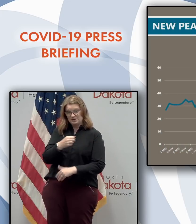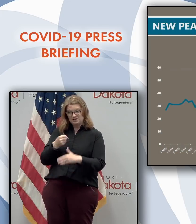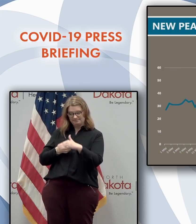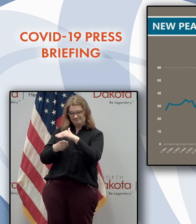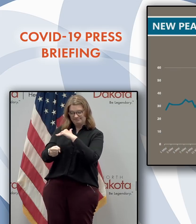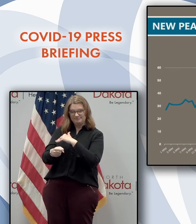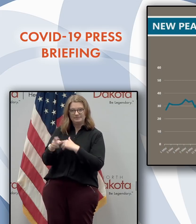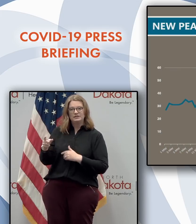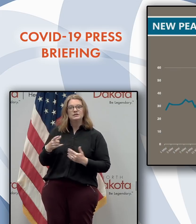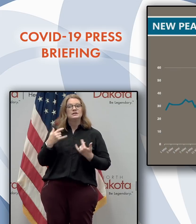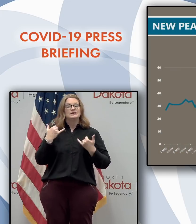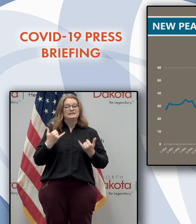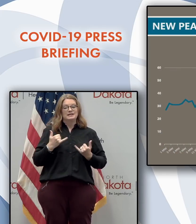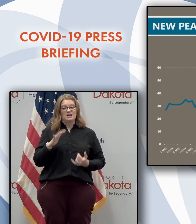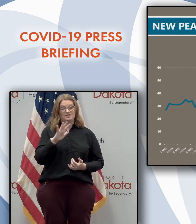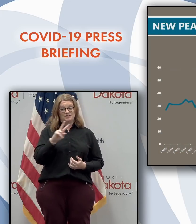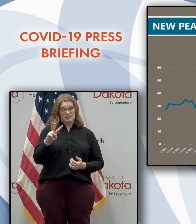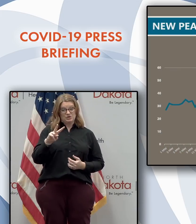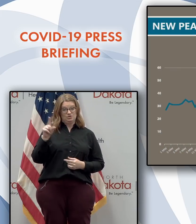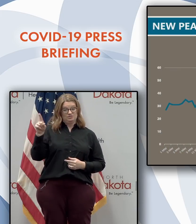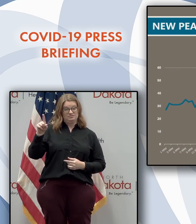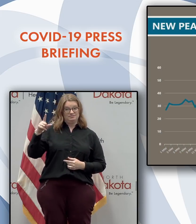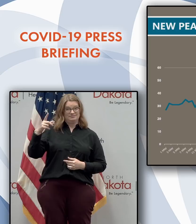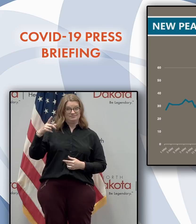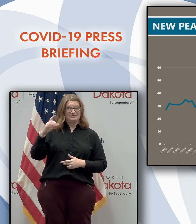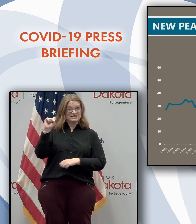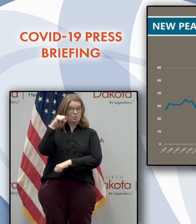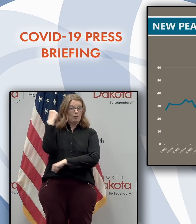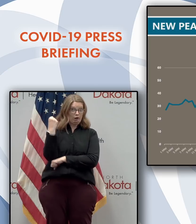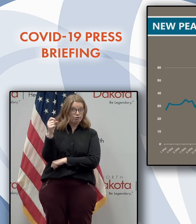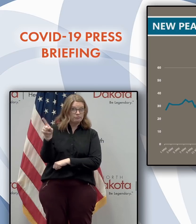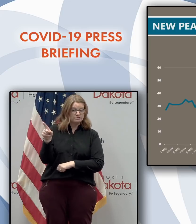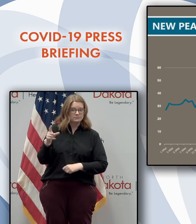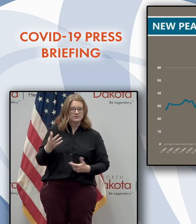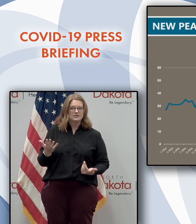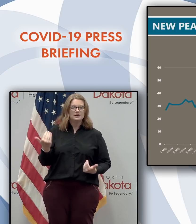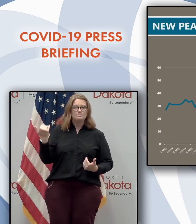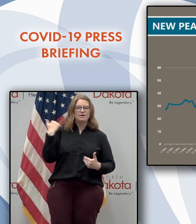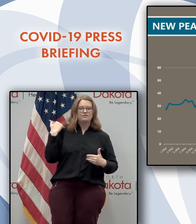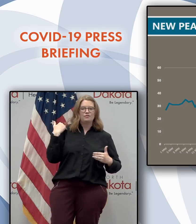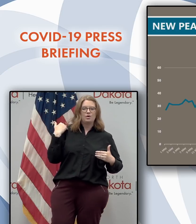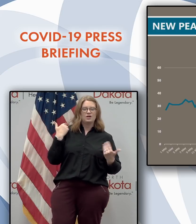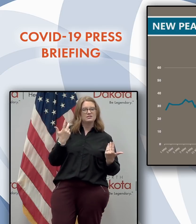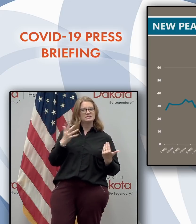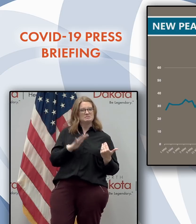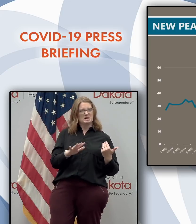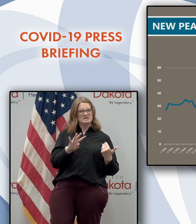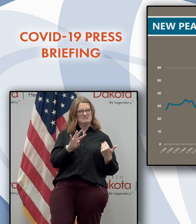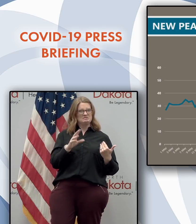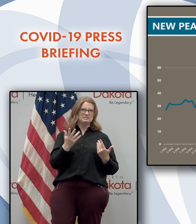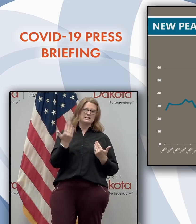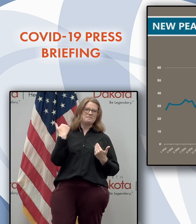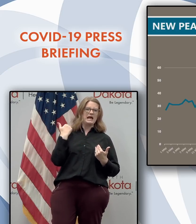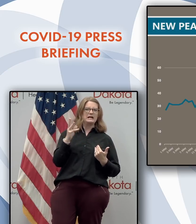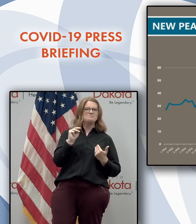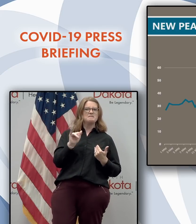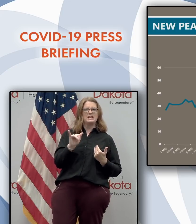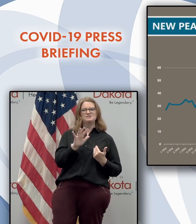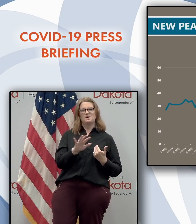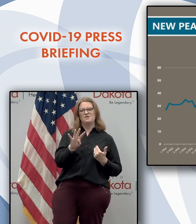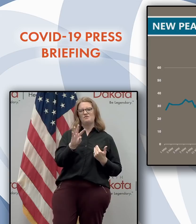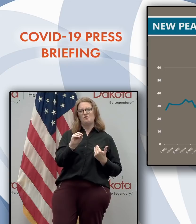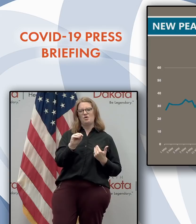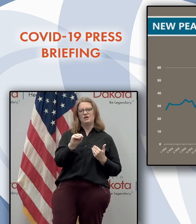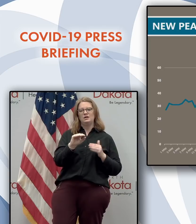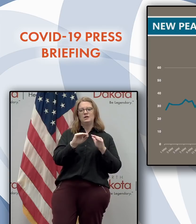We've talked about the 52 already, but you can see when we had peaked earlier in the low 40s way back in May, we had a